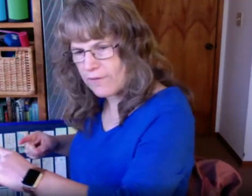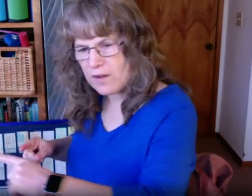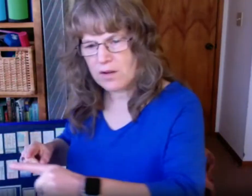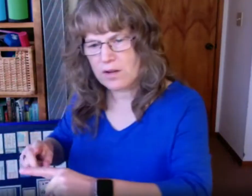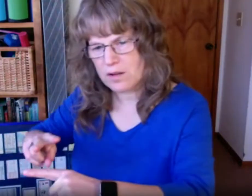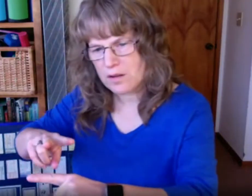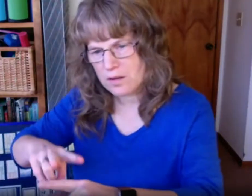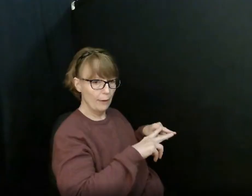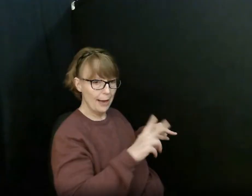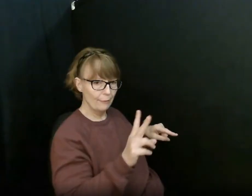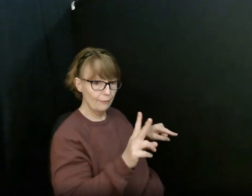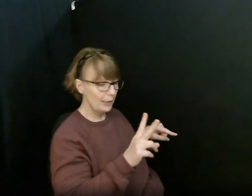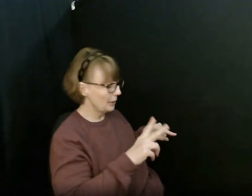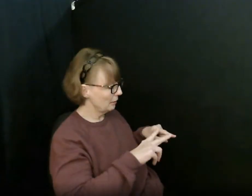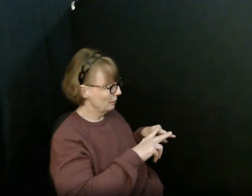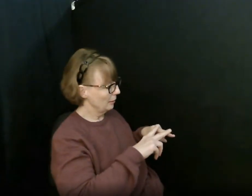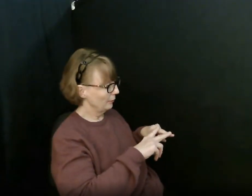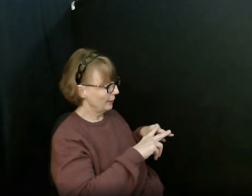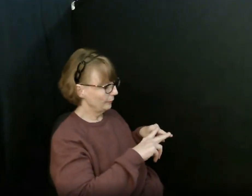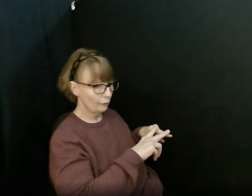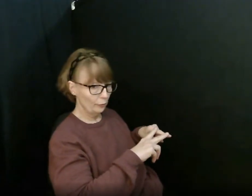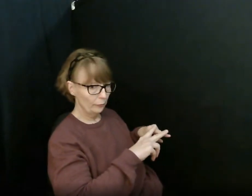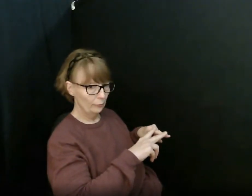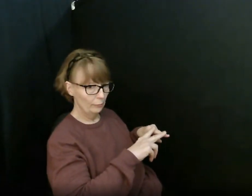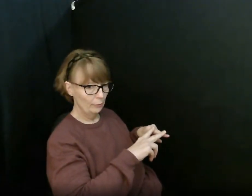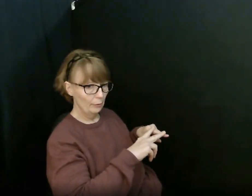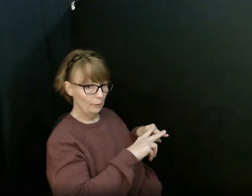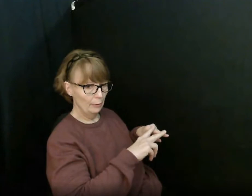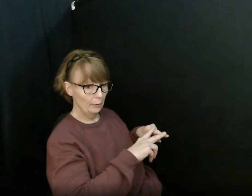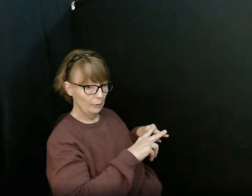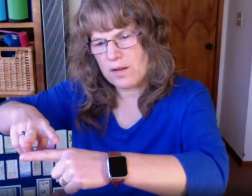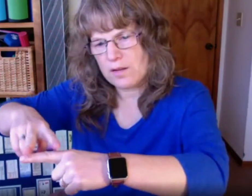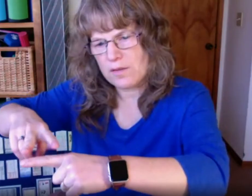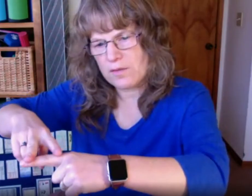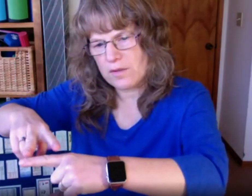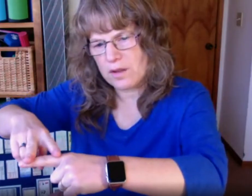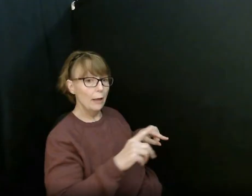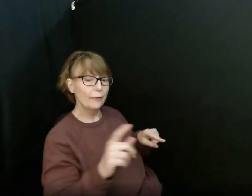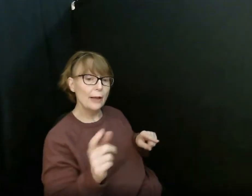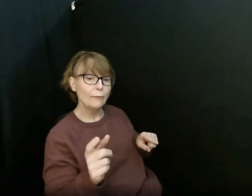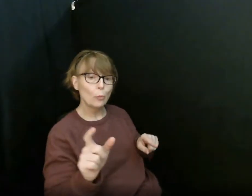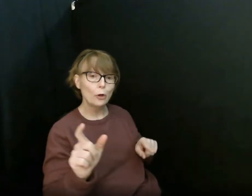Then I have a V that touches. Okay. Vocabulary. The sign for